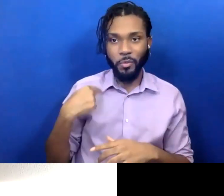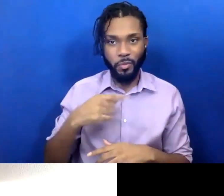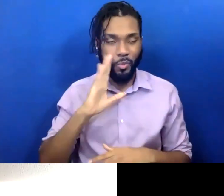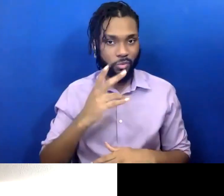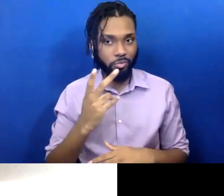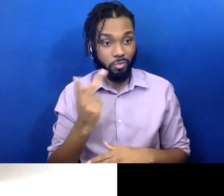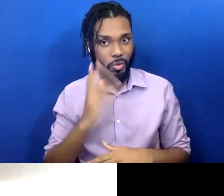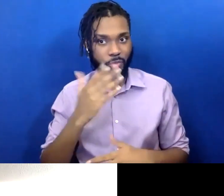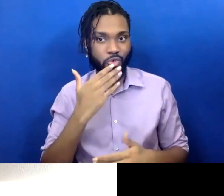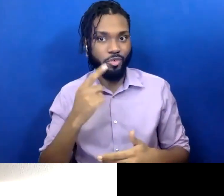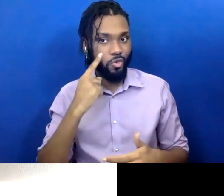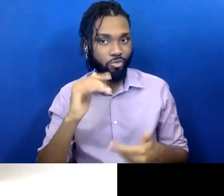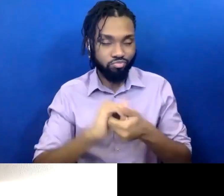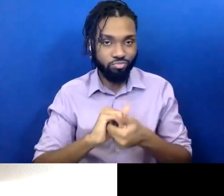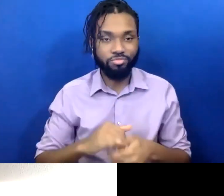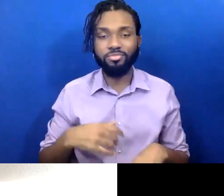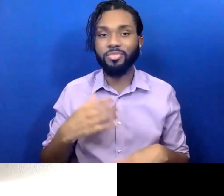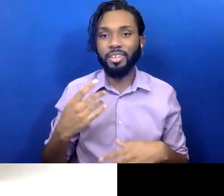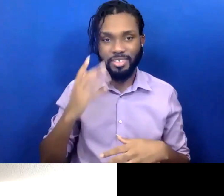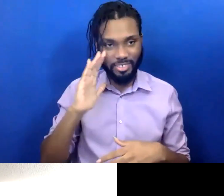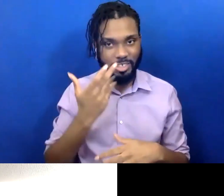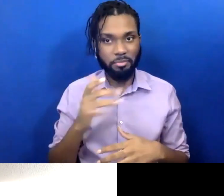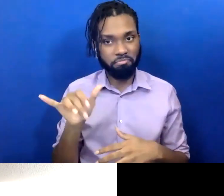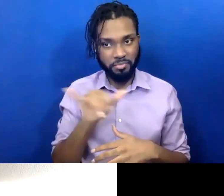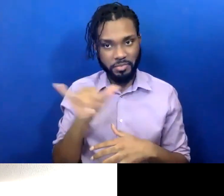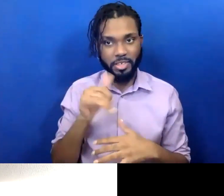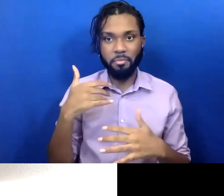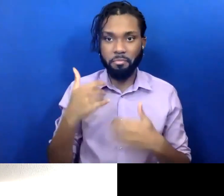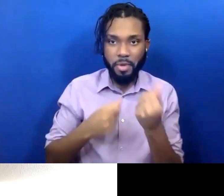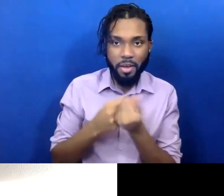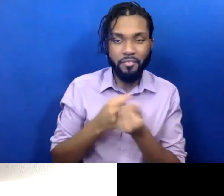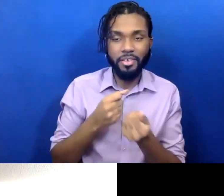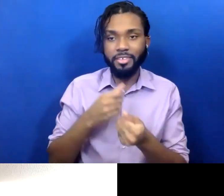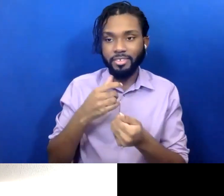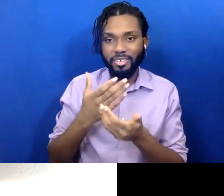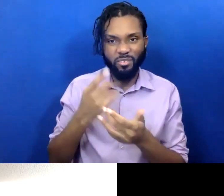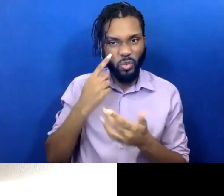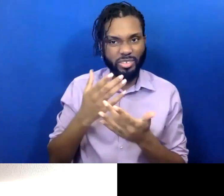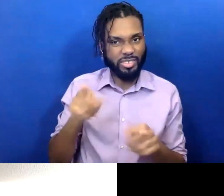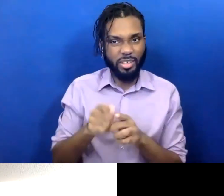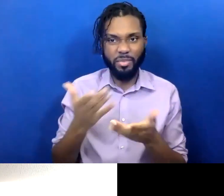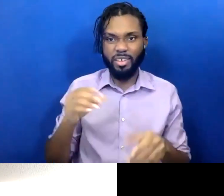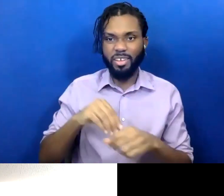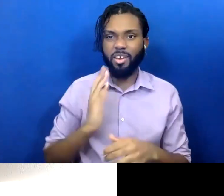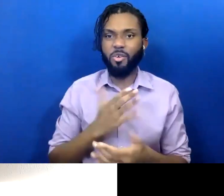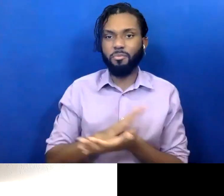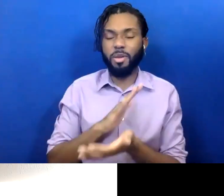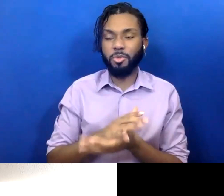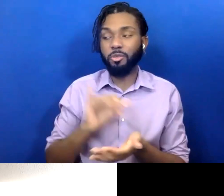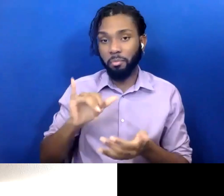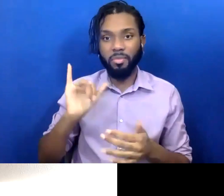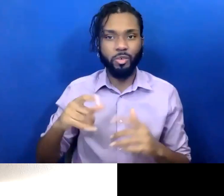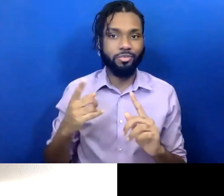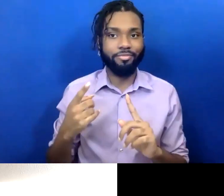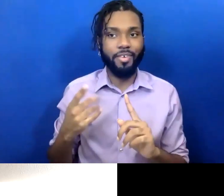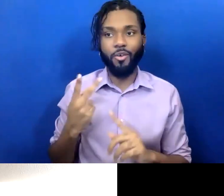central theme and thing that we were advocating for in our paper. And it was our first project together that allowed us to see how that sort